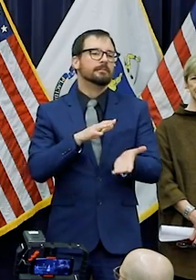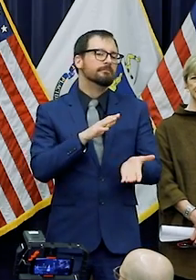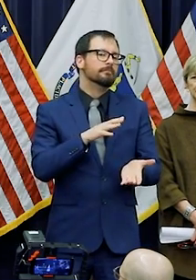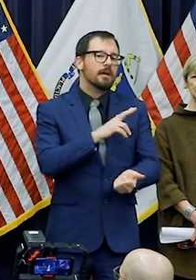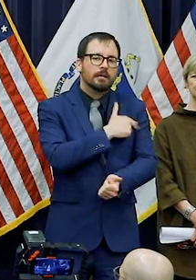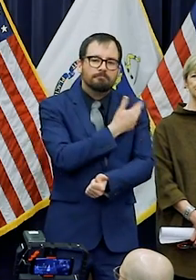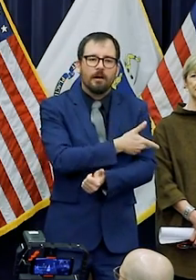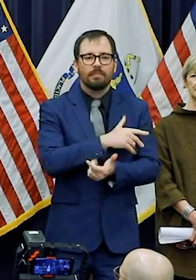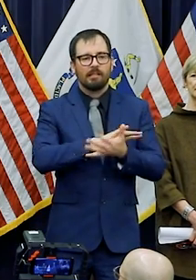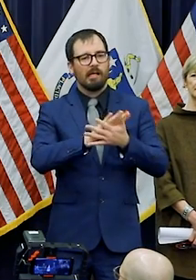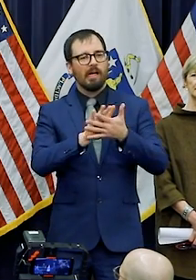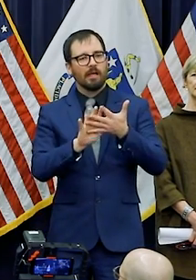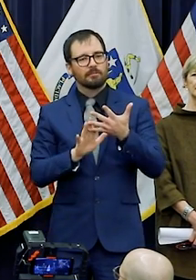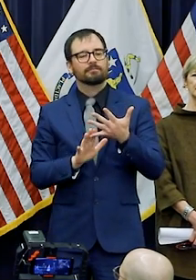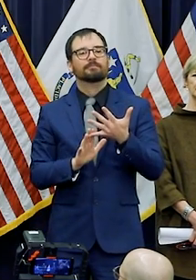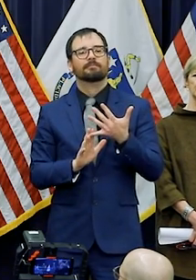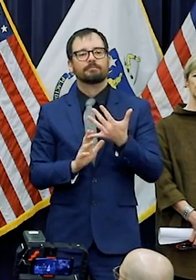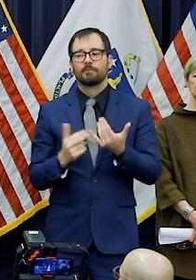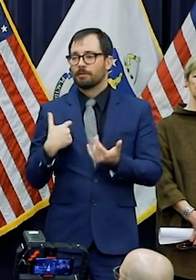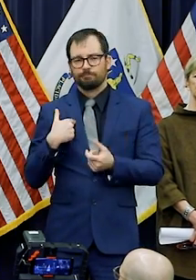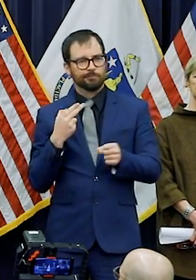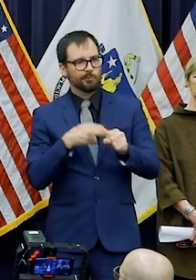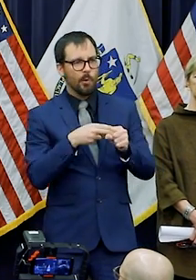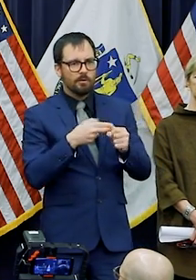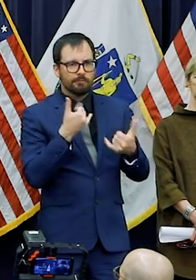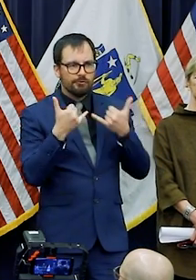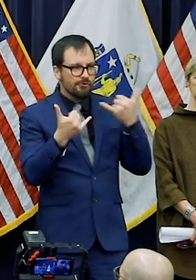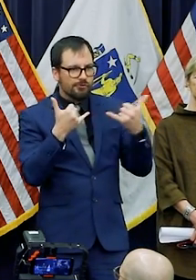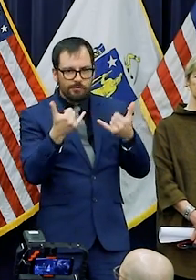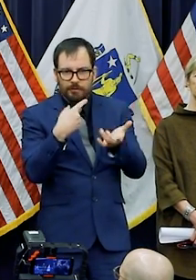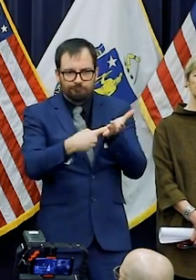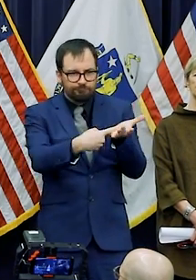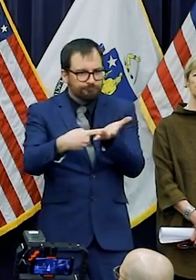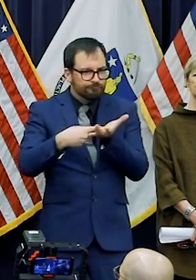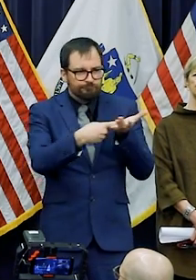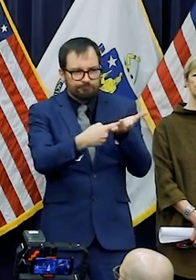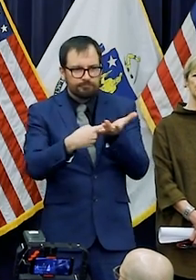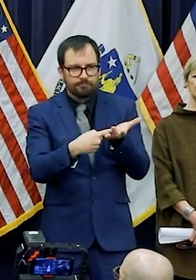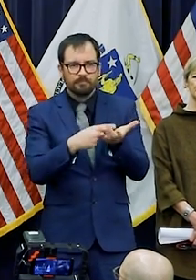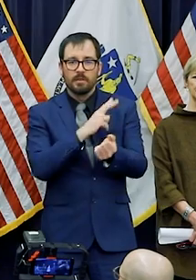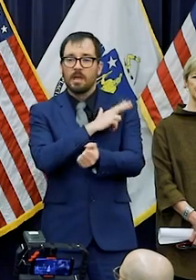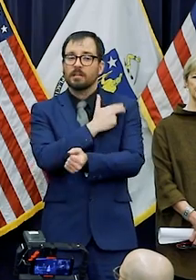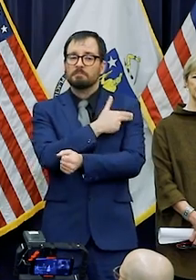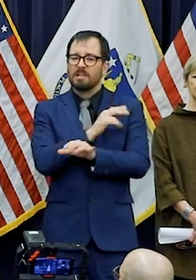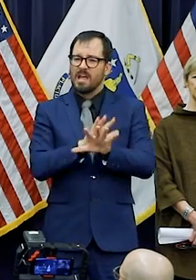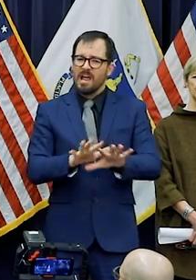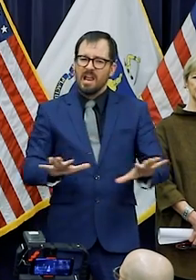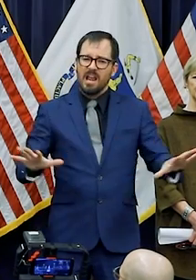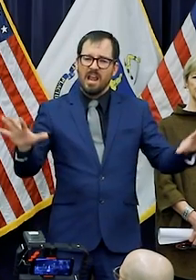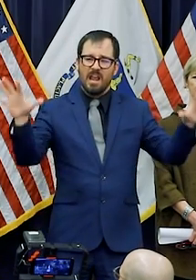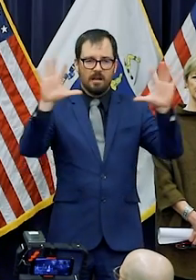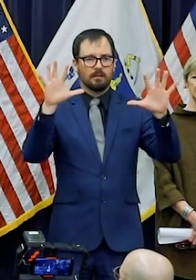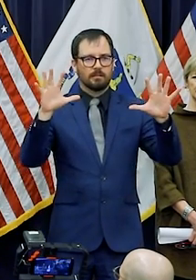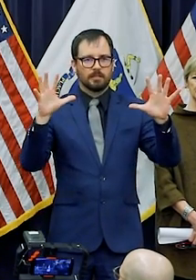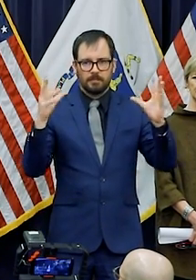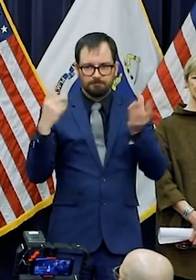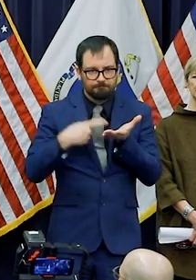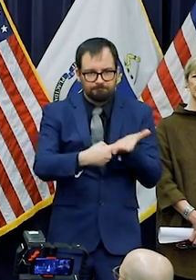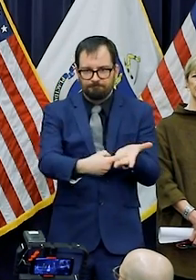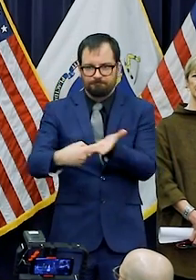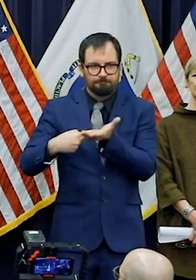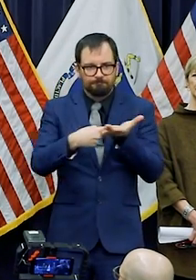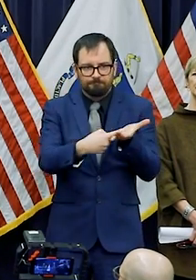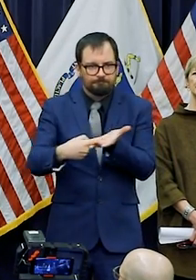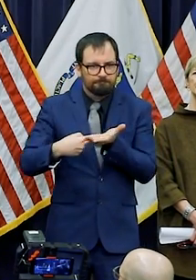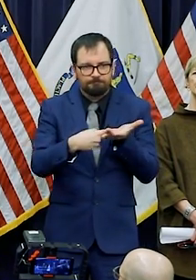community health centers across the state to discuss the current updates. I understand the need of our healthcare providers,